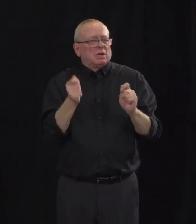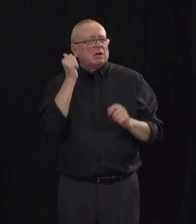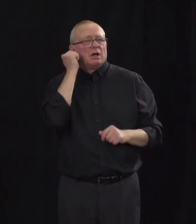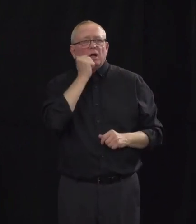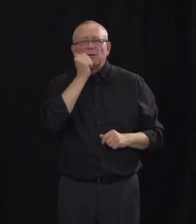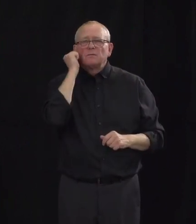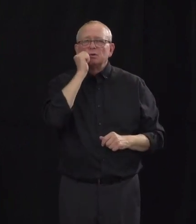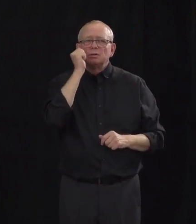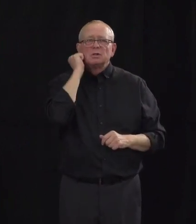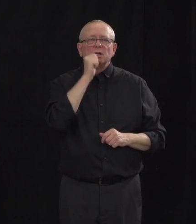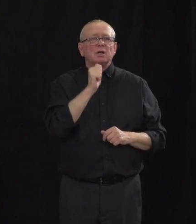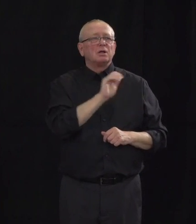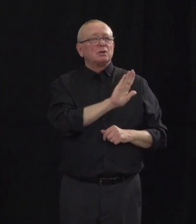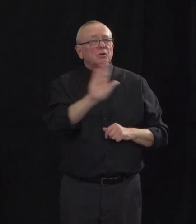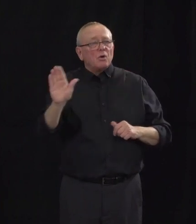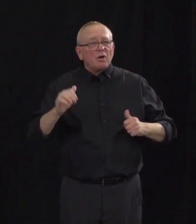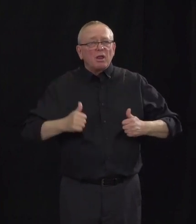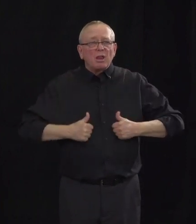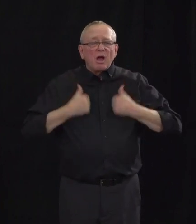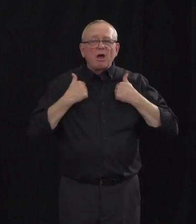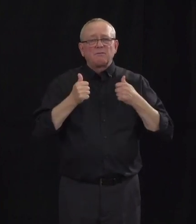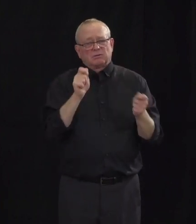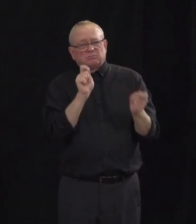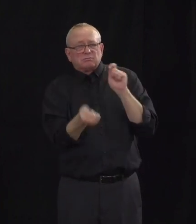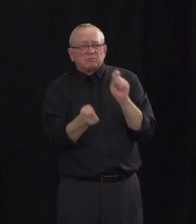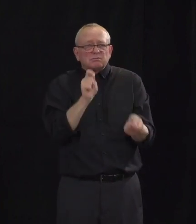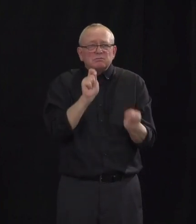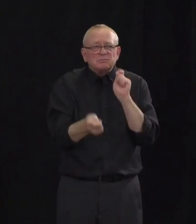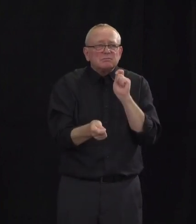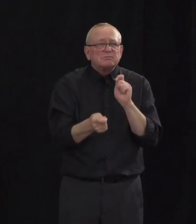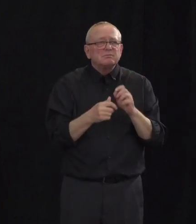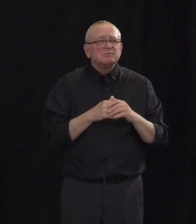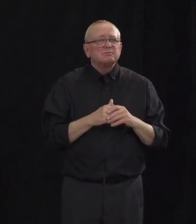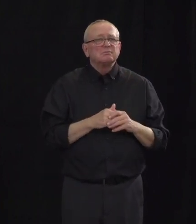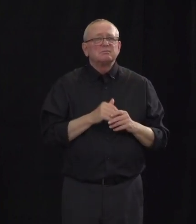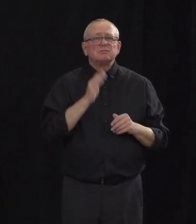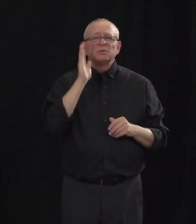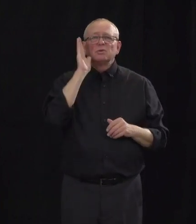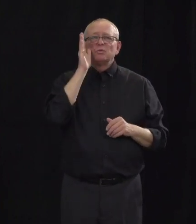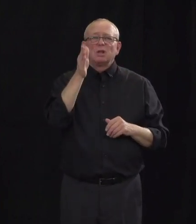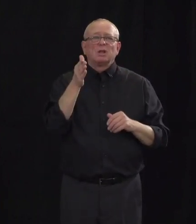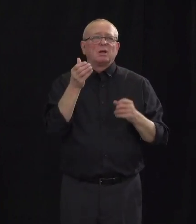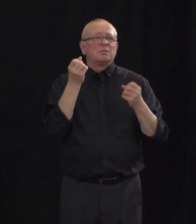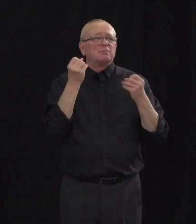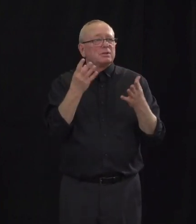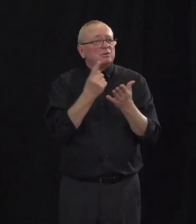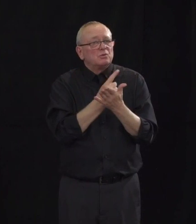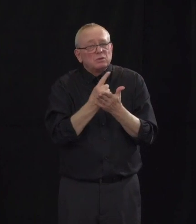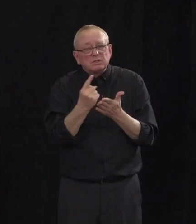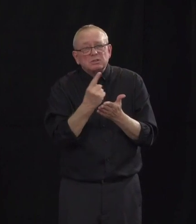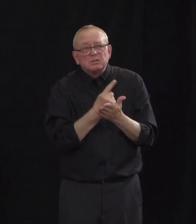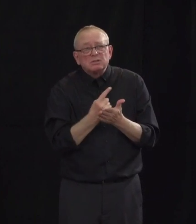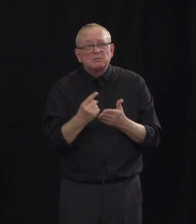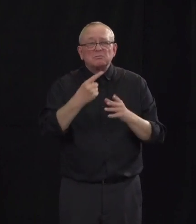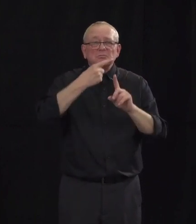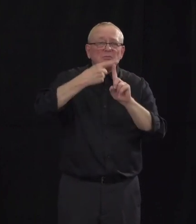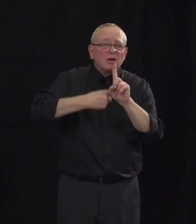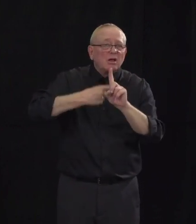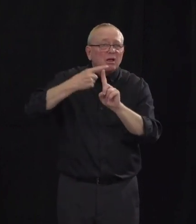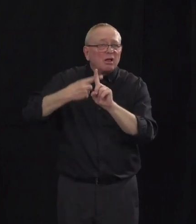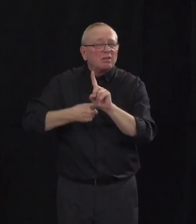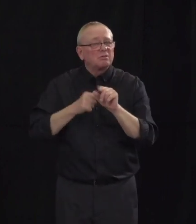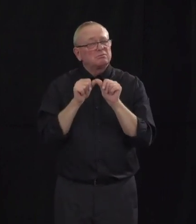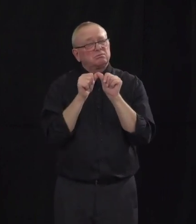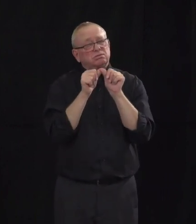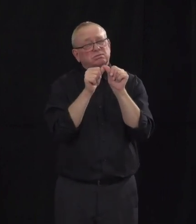be in place for many weeks or even months. This is a delicate balance, and we are implementing the restrictions that appear right for